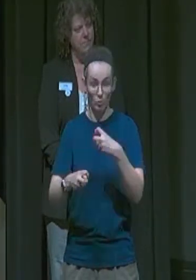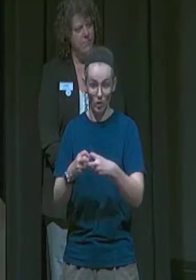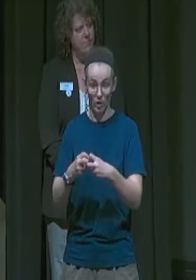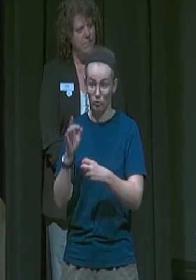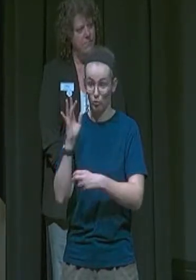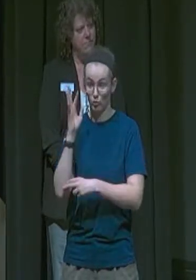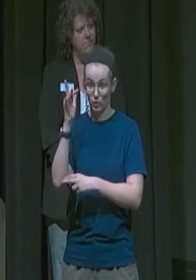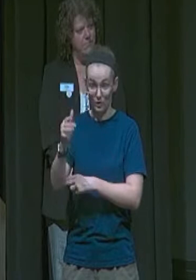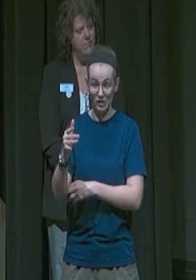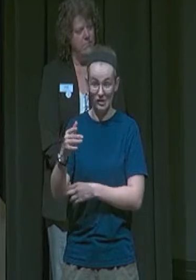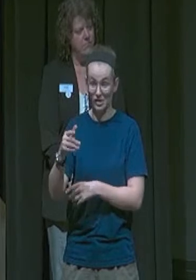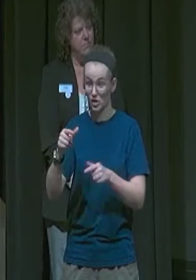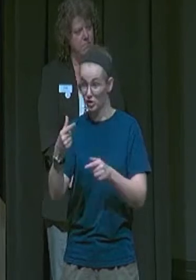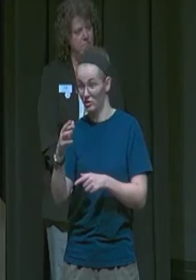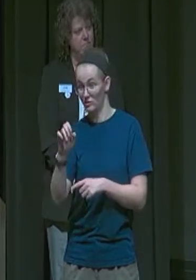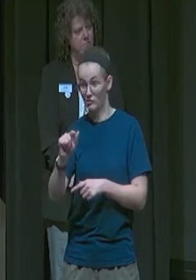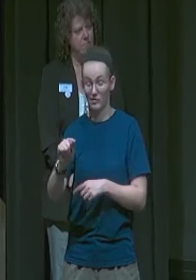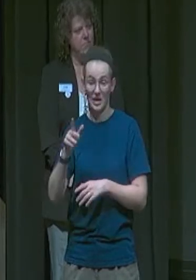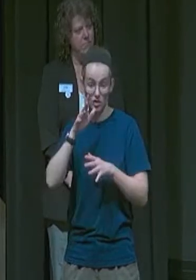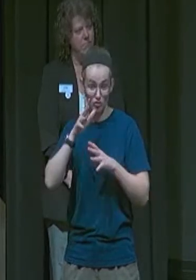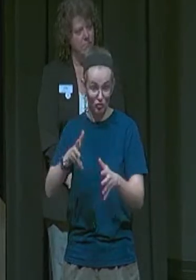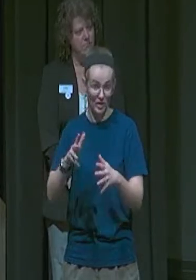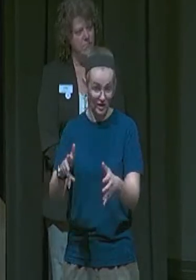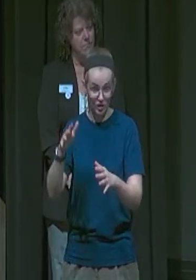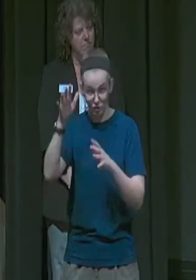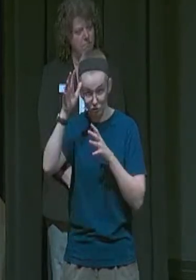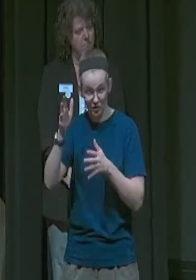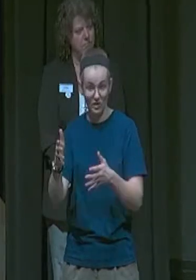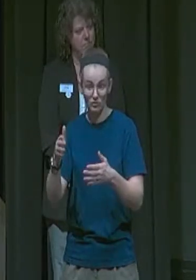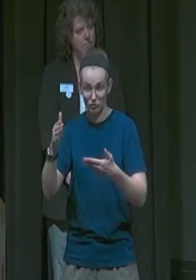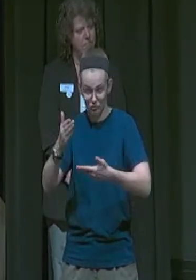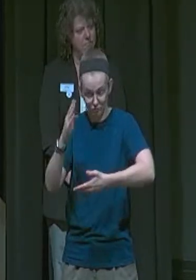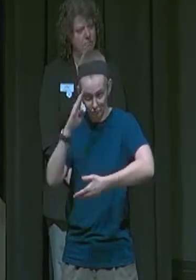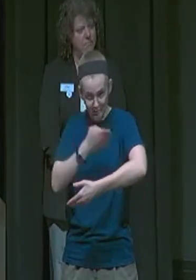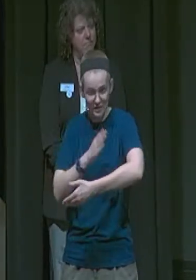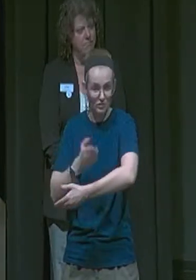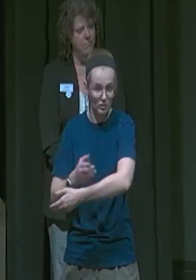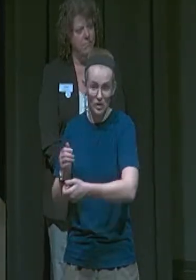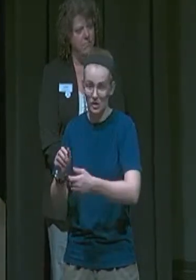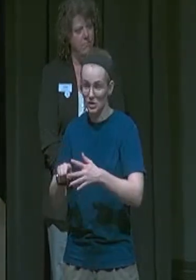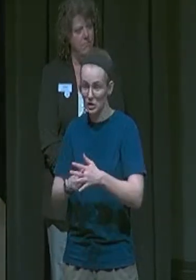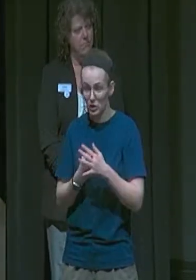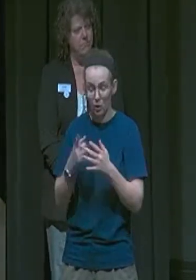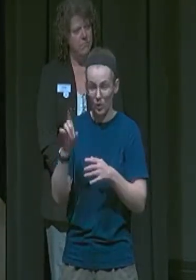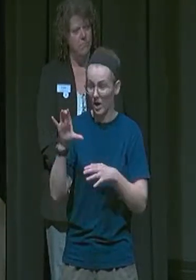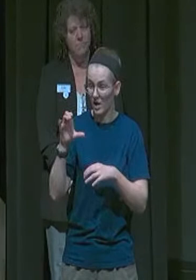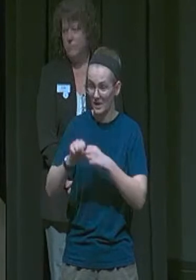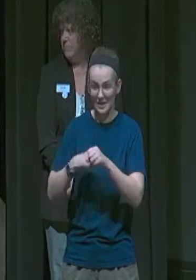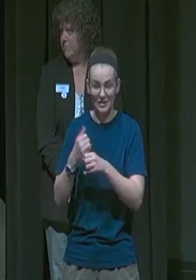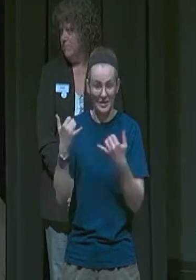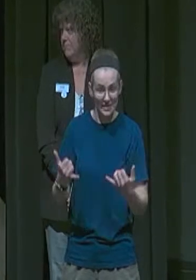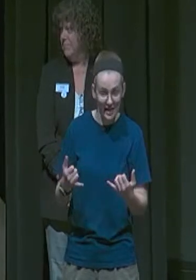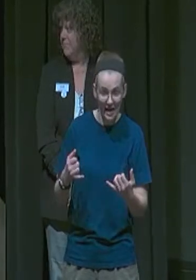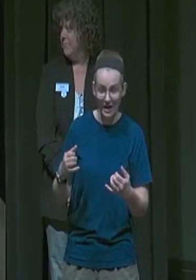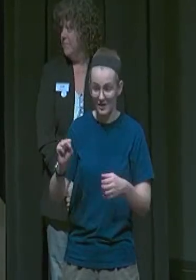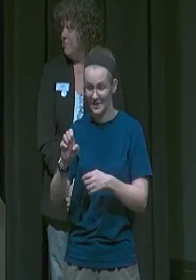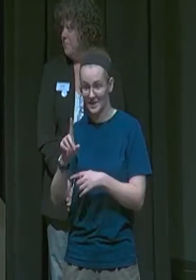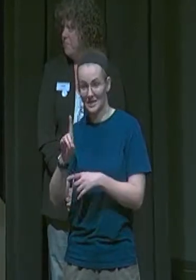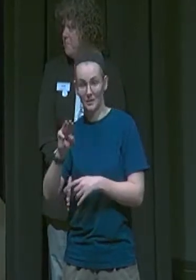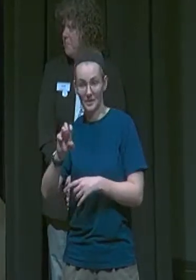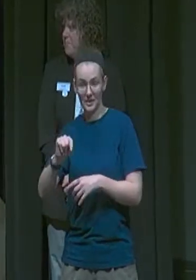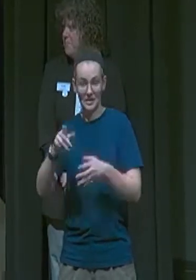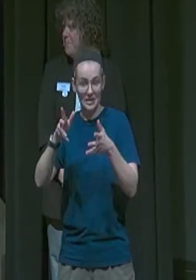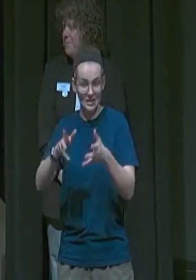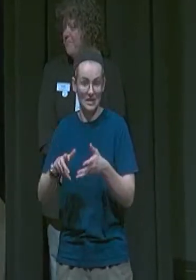problem for our great-grandchildren 100 years from now with that sediment sitting out there near the river?